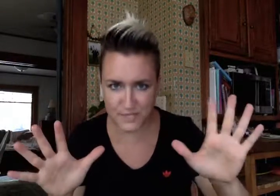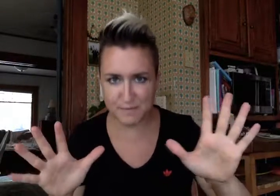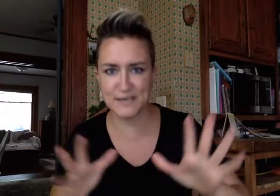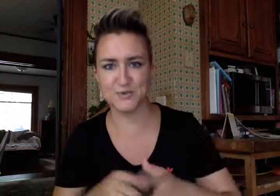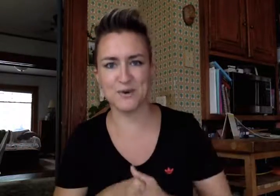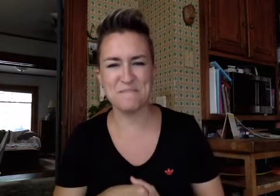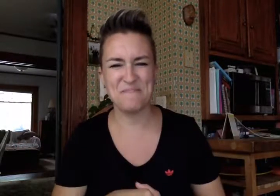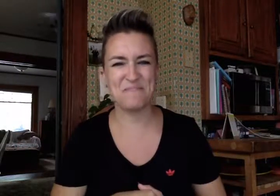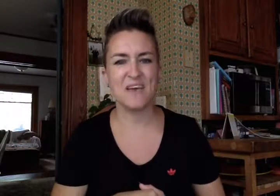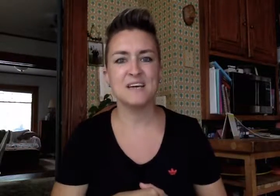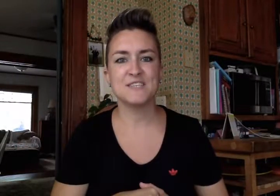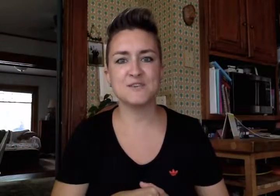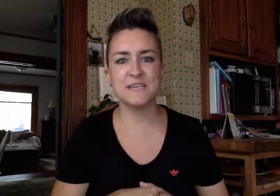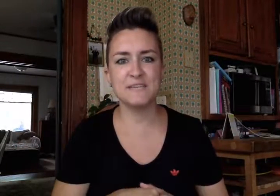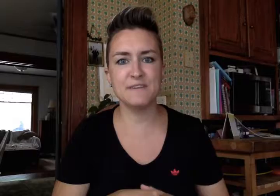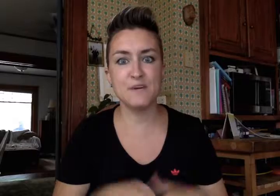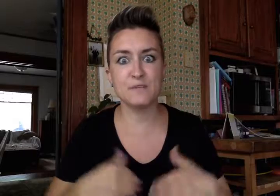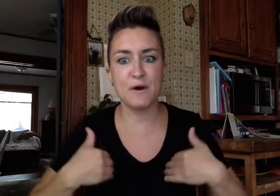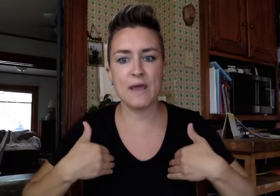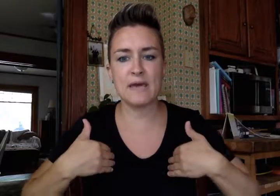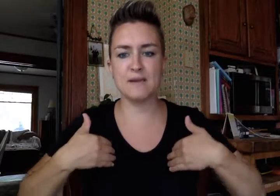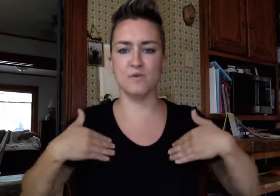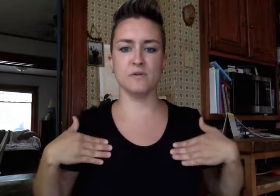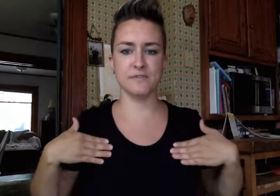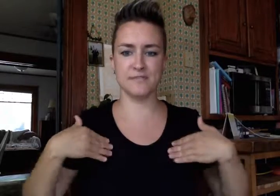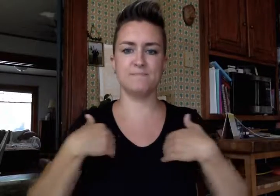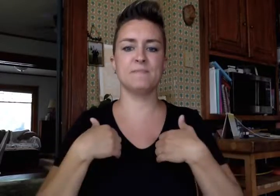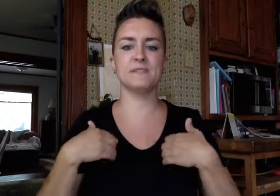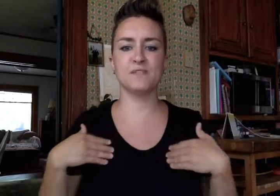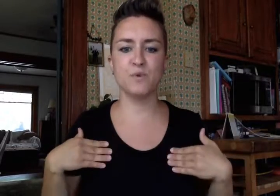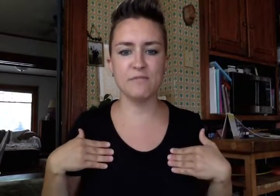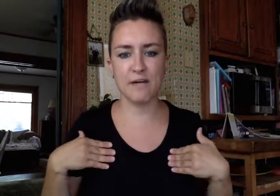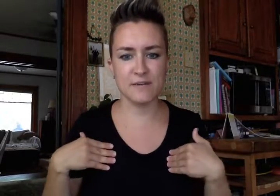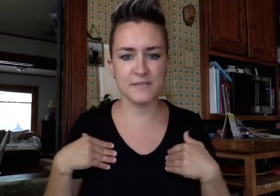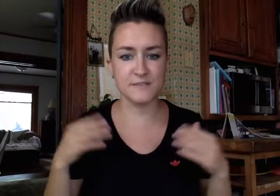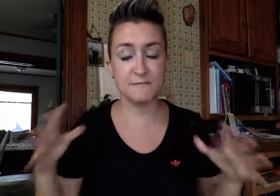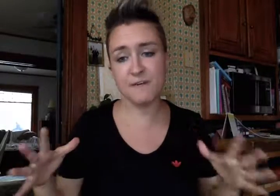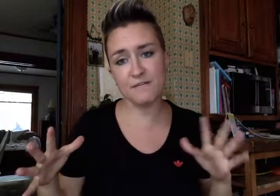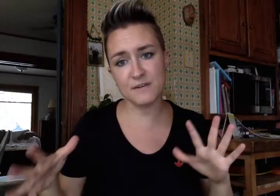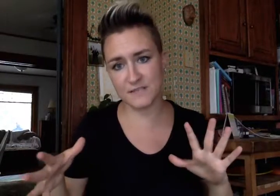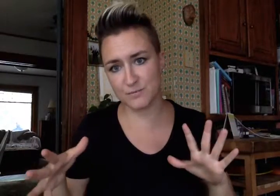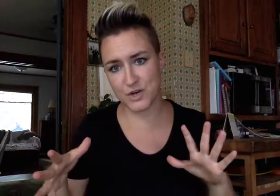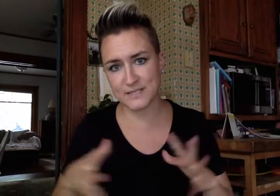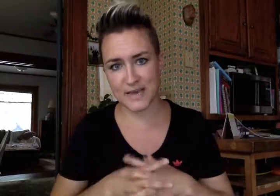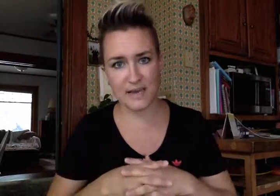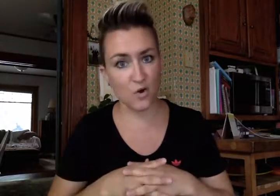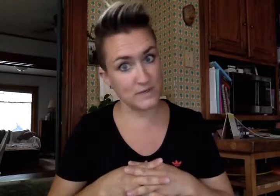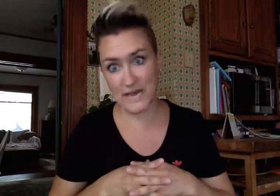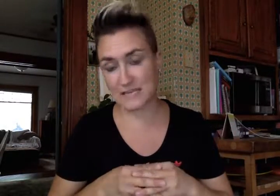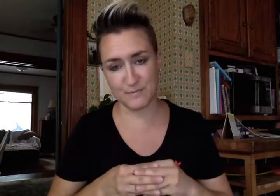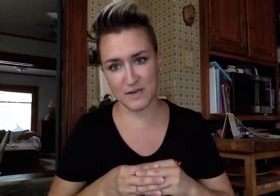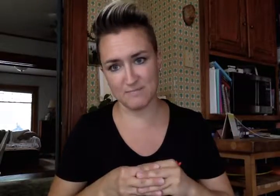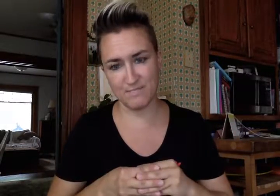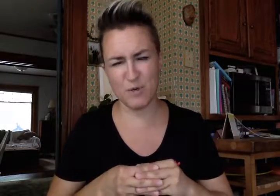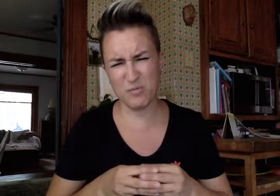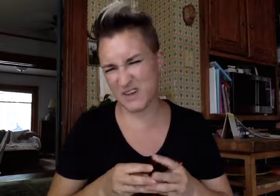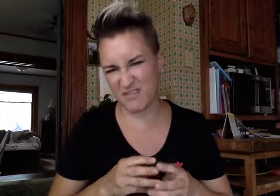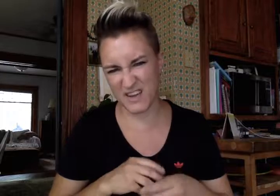to make sure. So today's video is about animals. This is one of Everest's favorite subjects and always has been. Probably every kid,